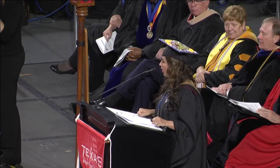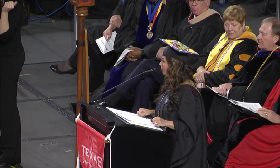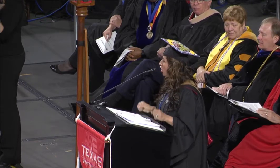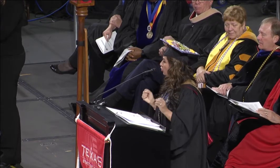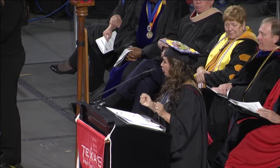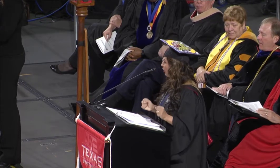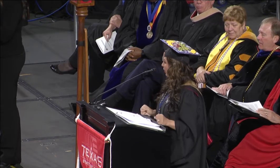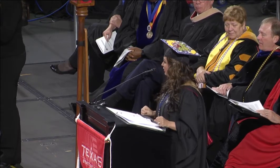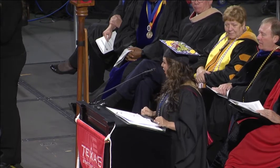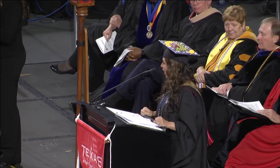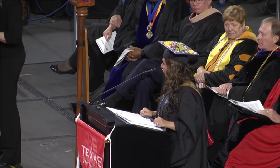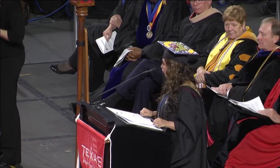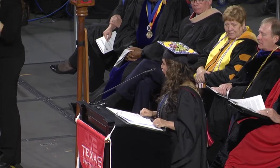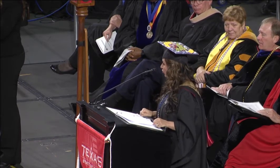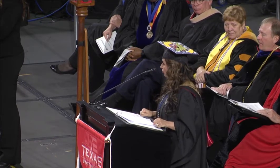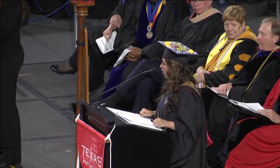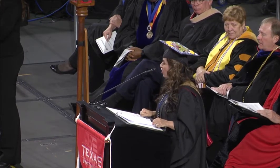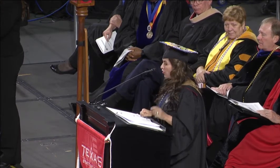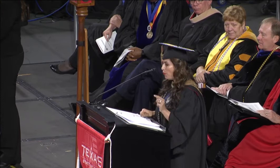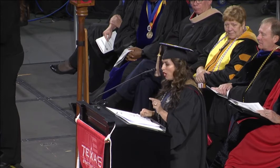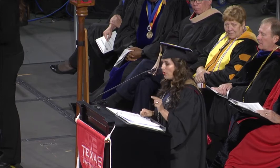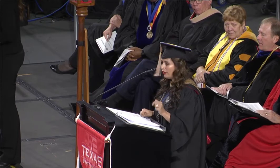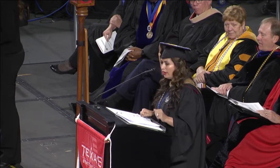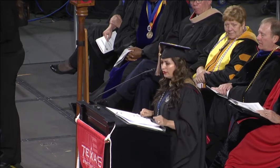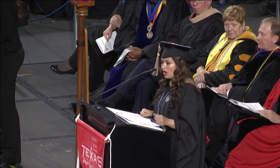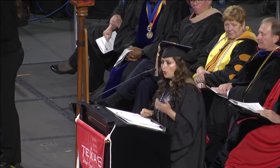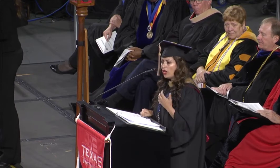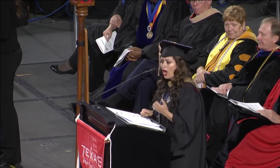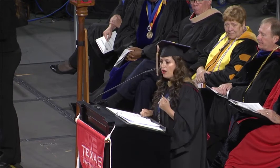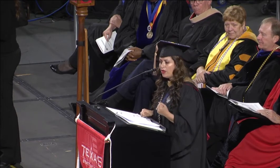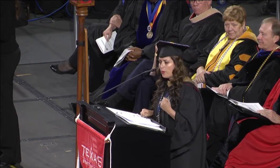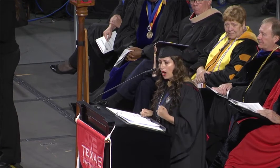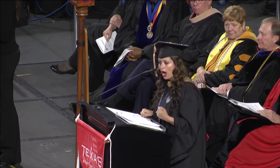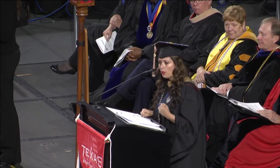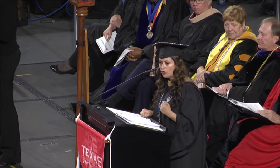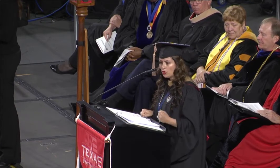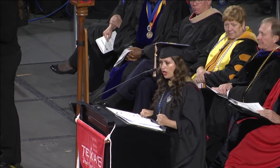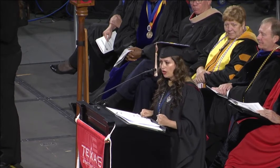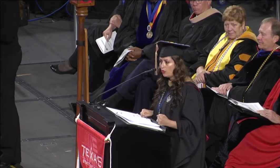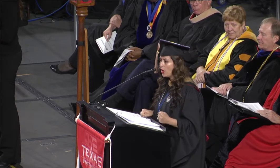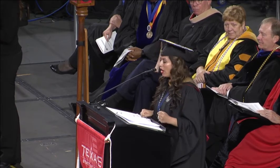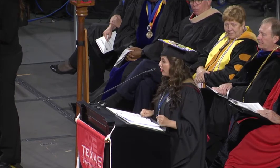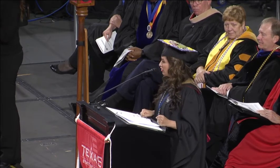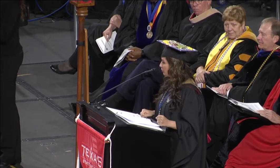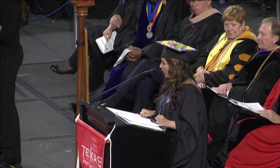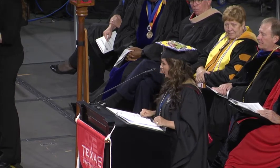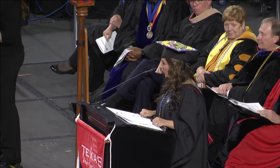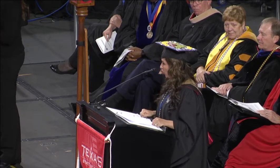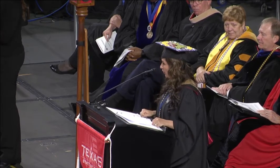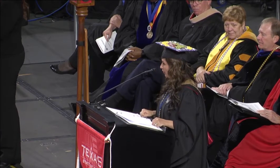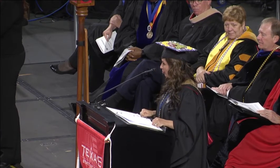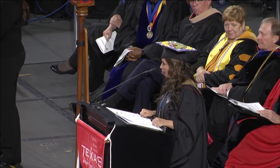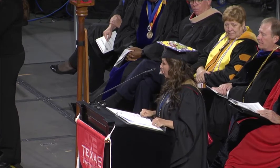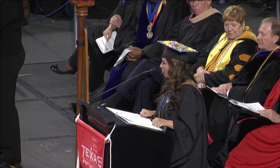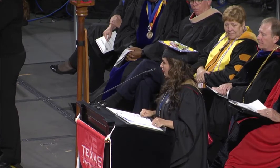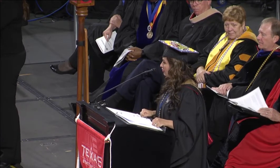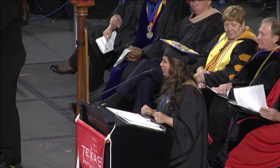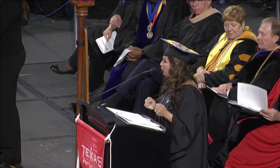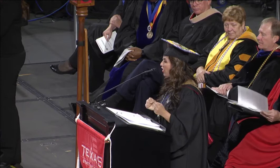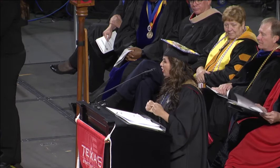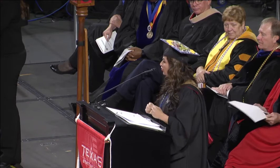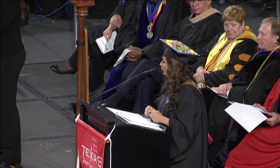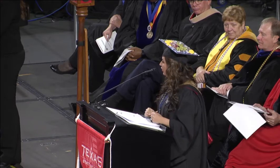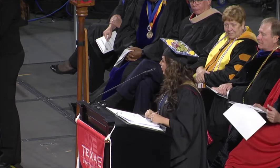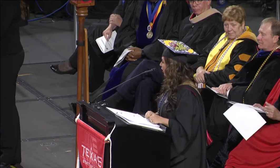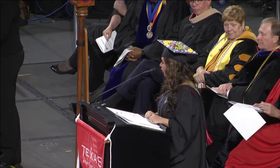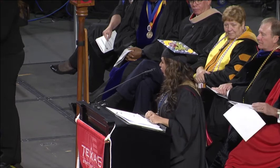our lives to our best attitudes. Remember that we have the power to help and inspire others, that